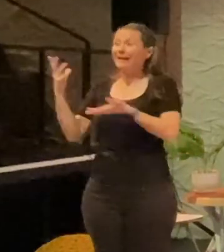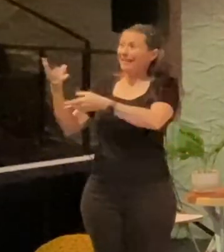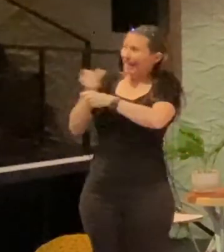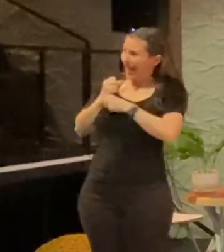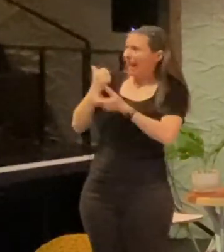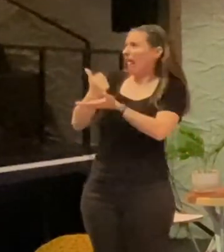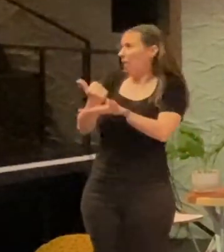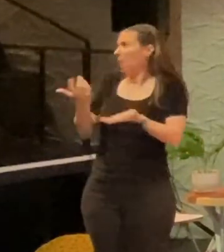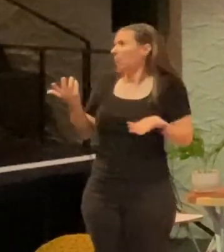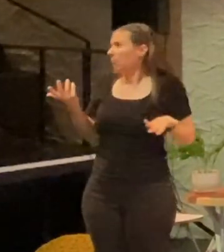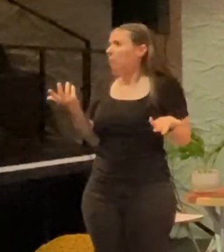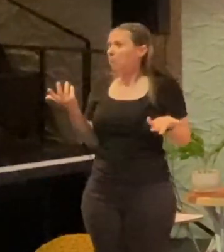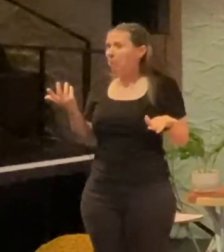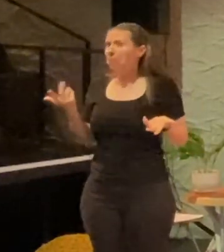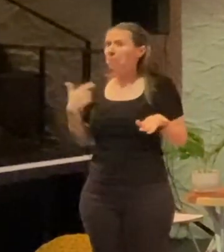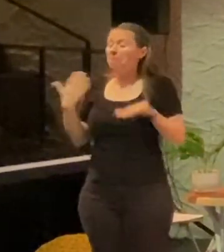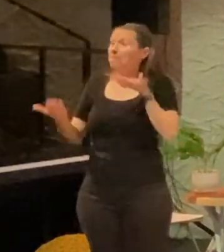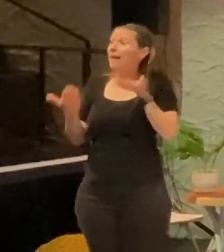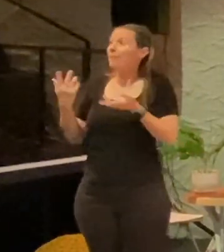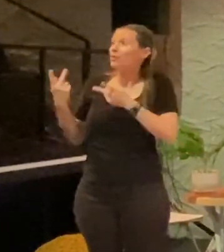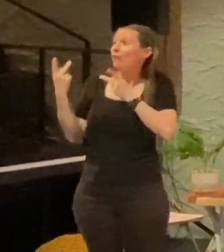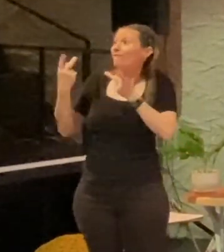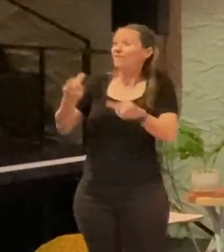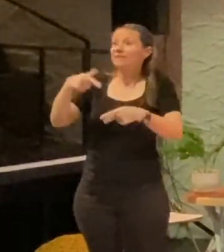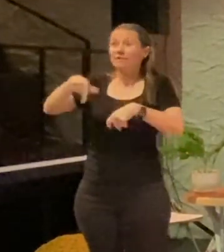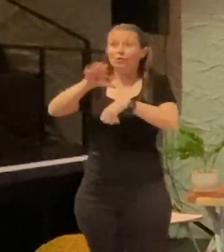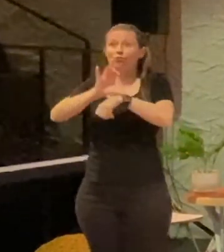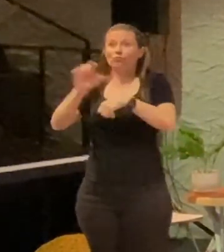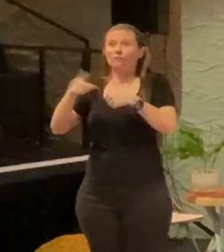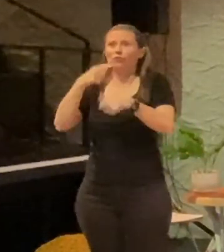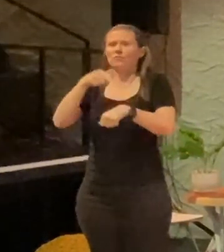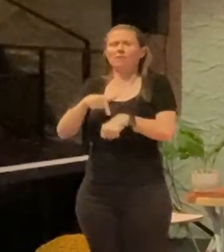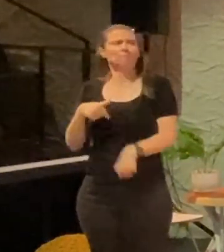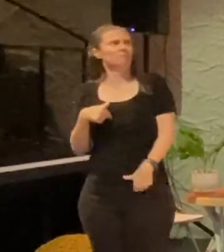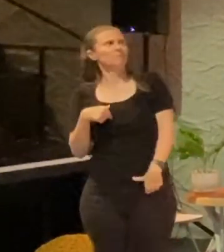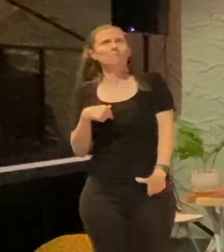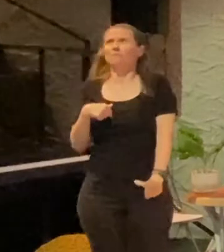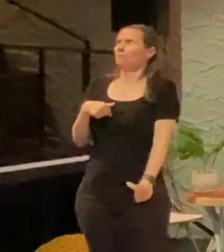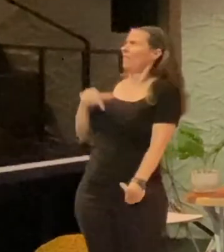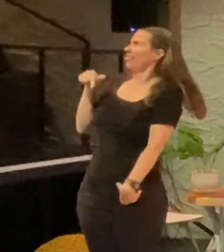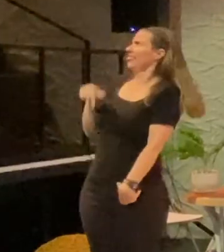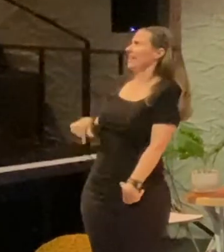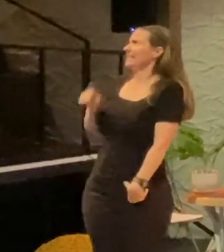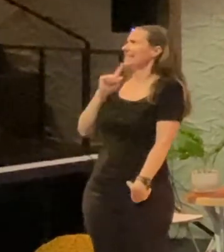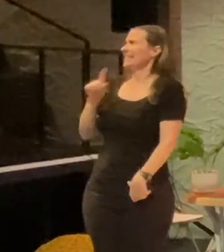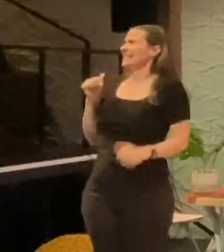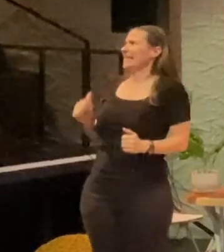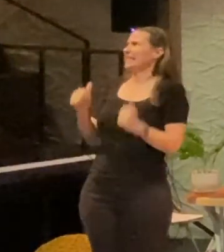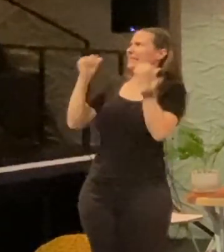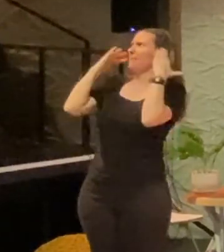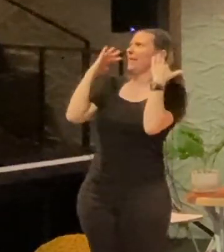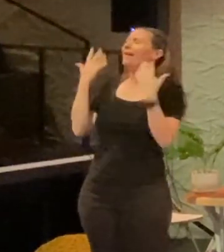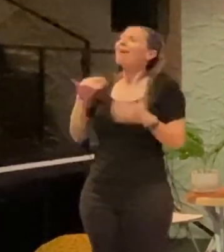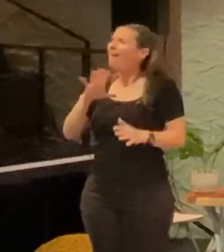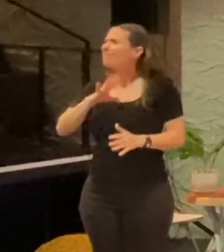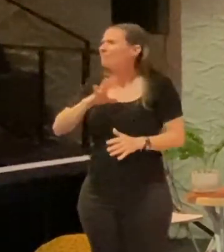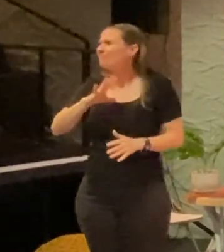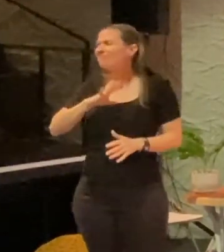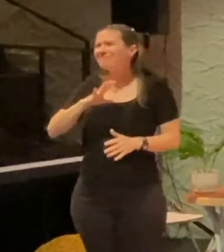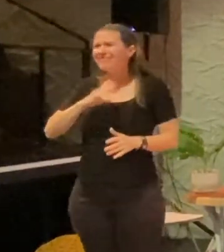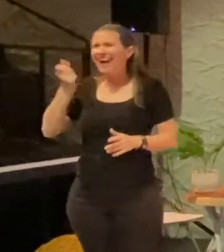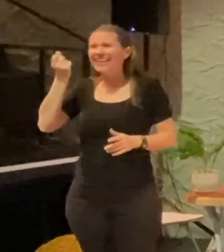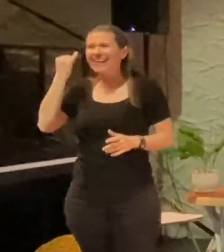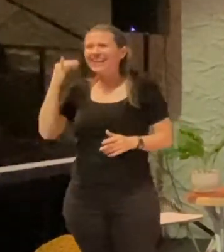help. Maybe you're visiting for the first time and you go, this is kind of intimidating. I get it.